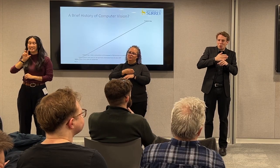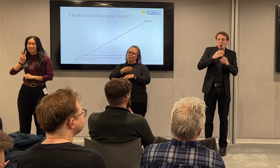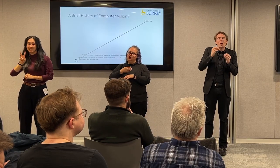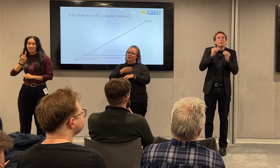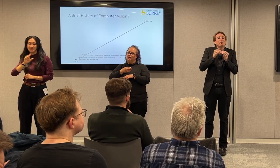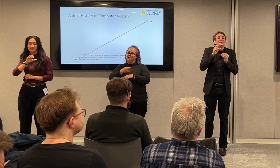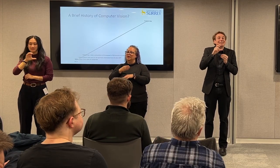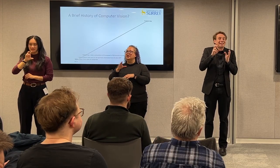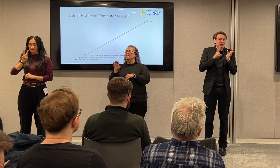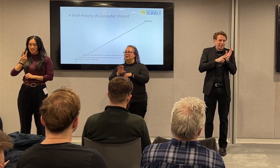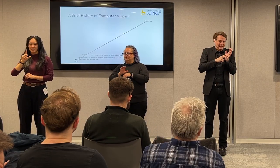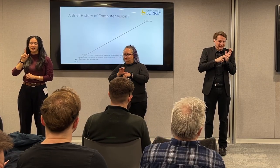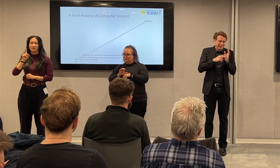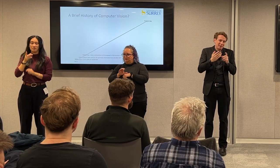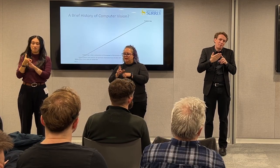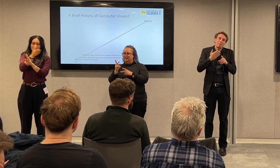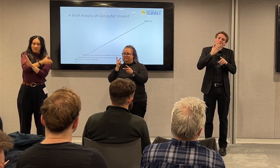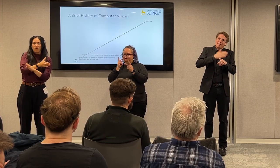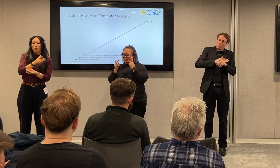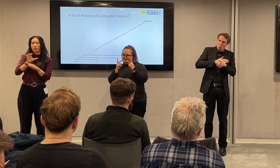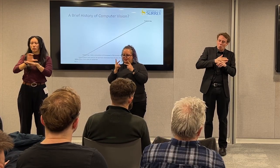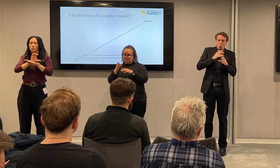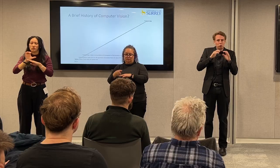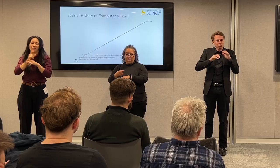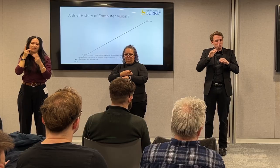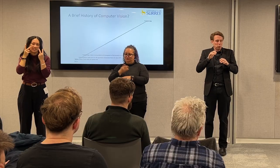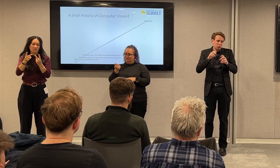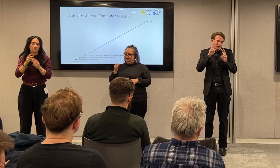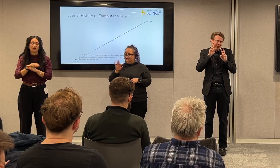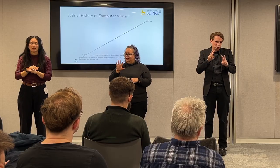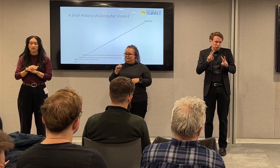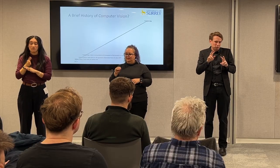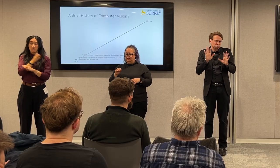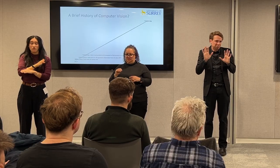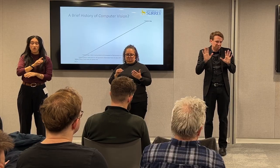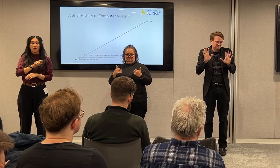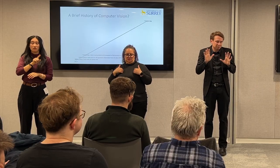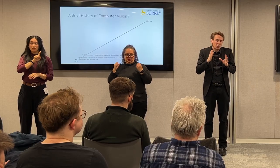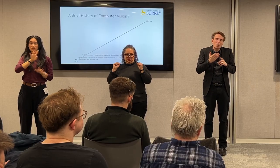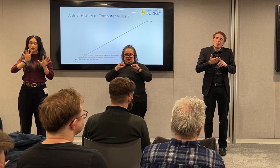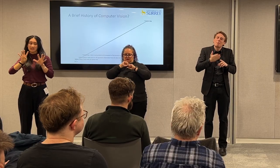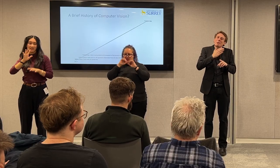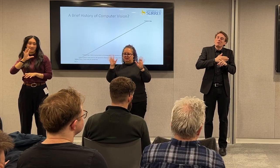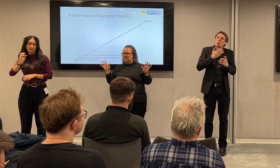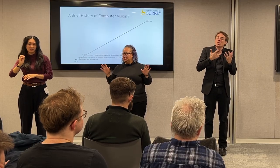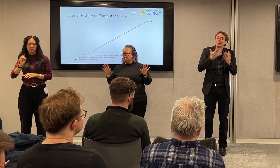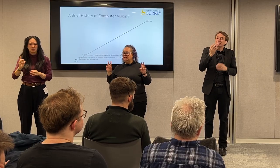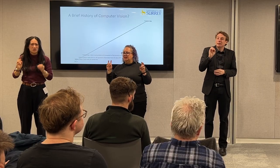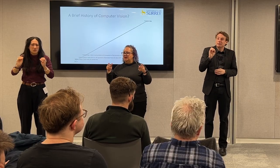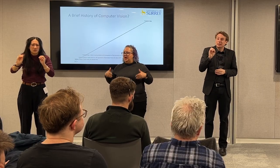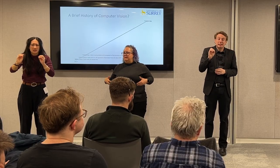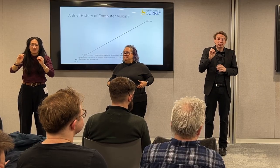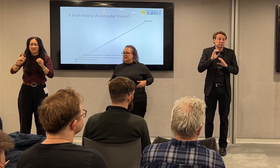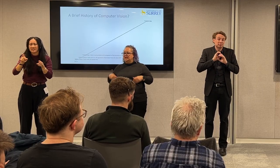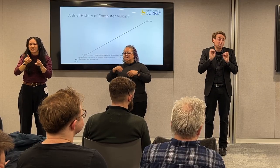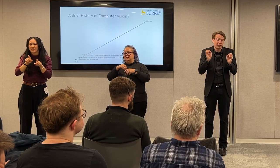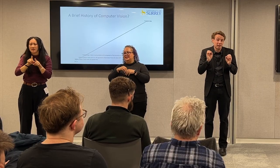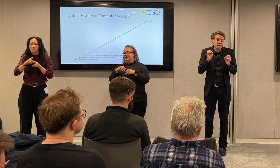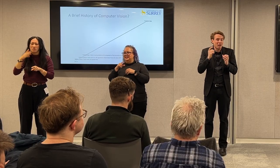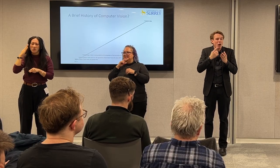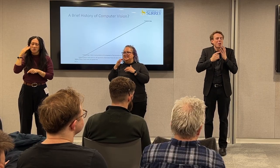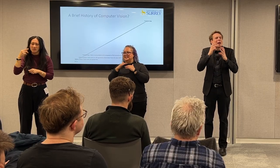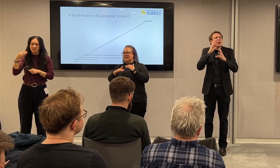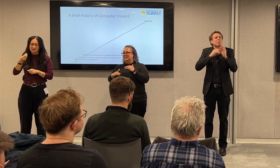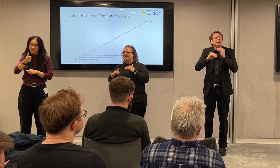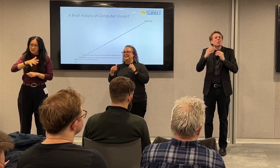before 1950, there was nothing, right? There was just, if you understand the reference, a monkey in a desert with a bone banging